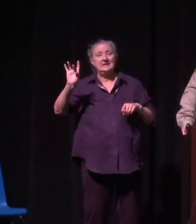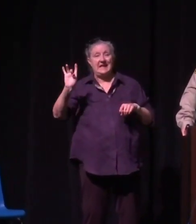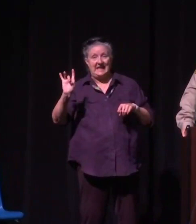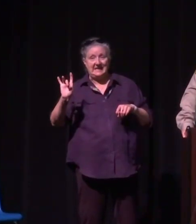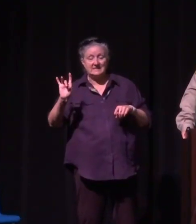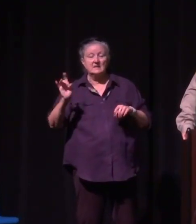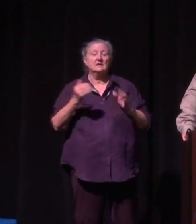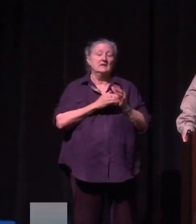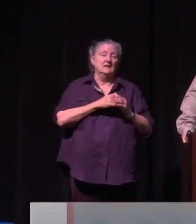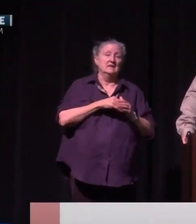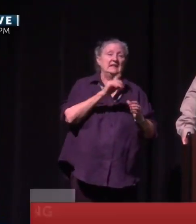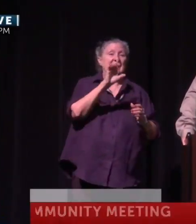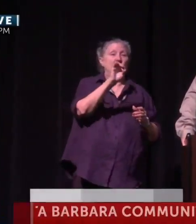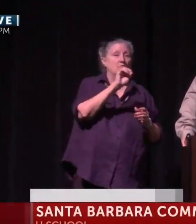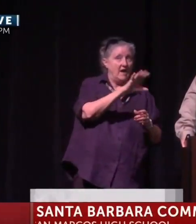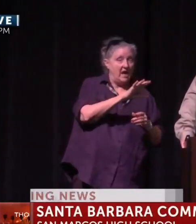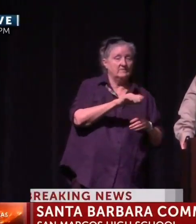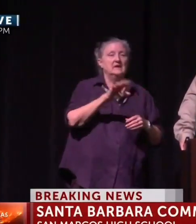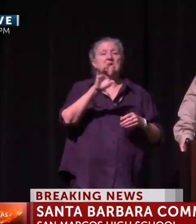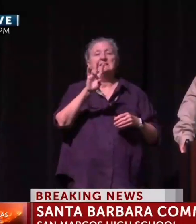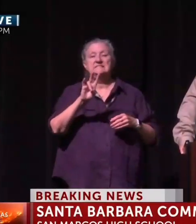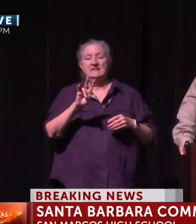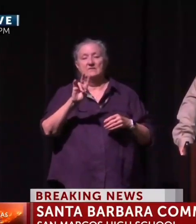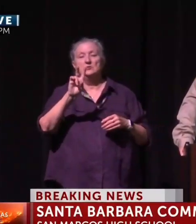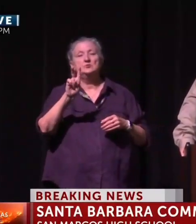729-6538. Again, that's